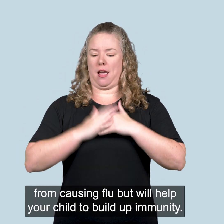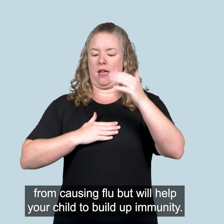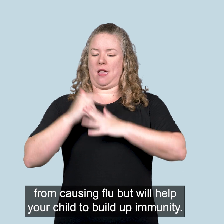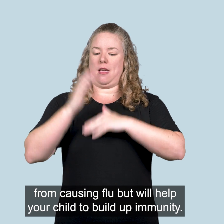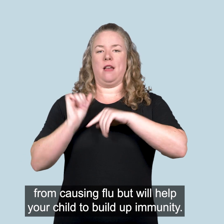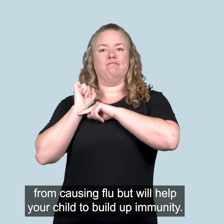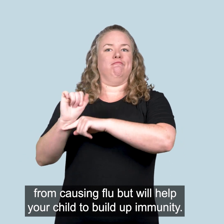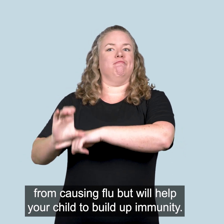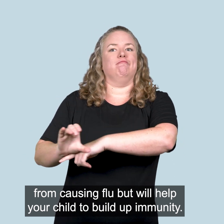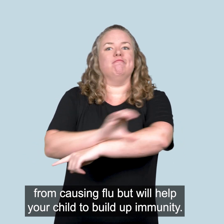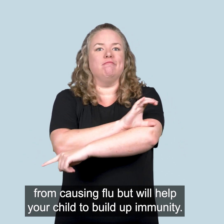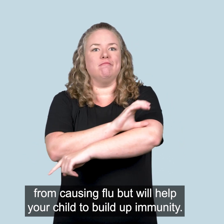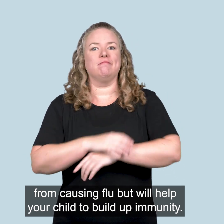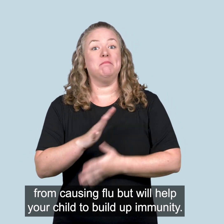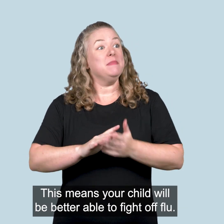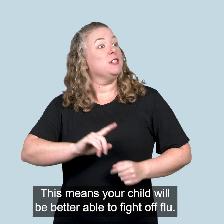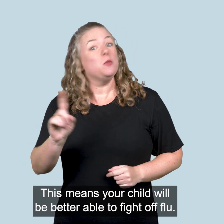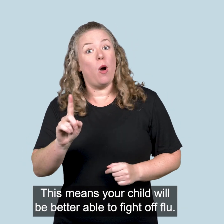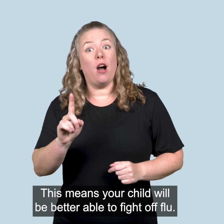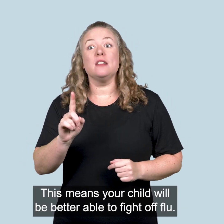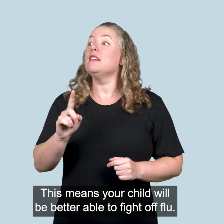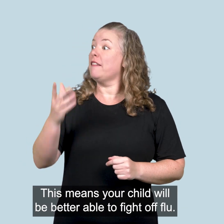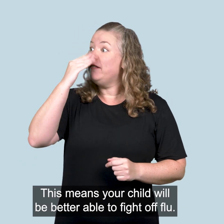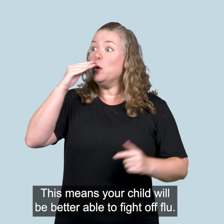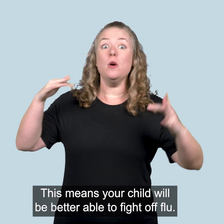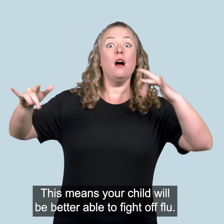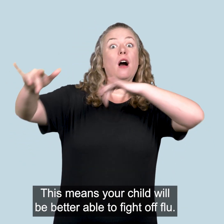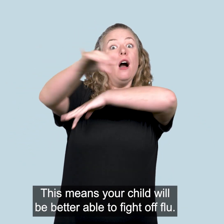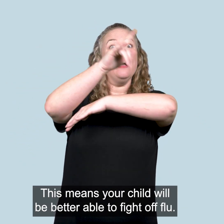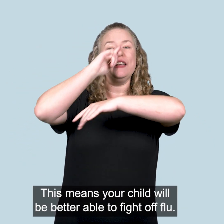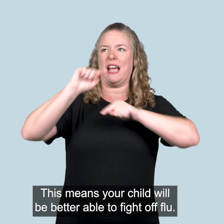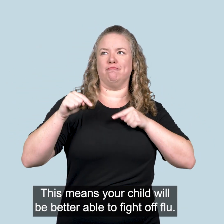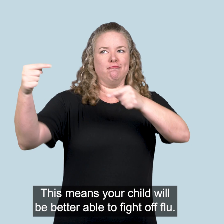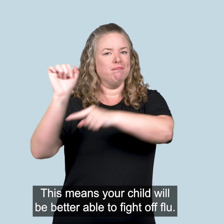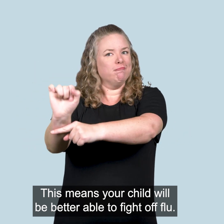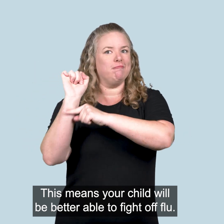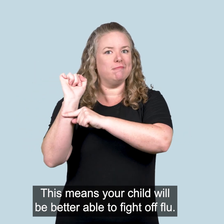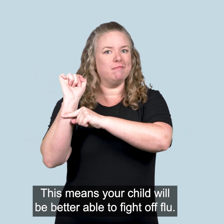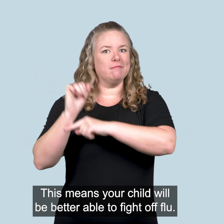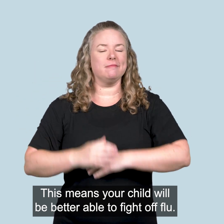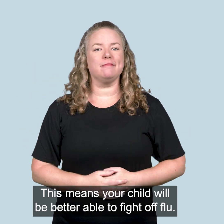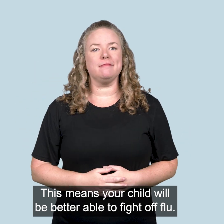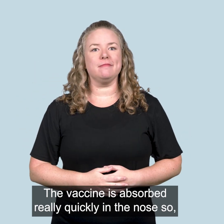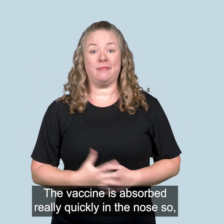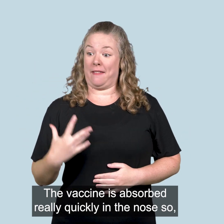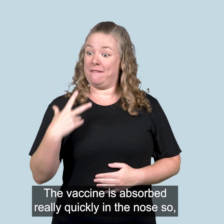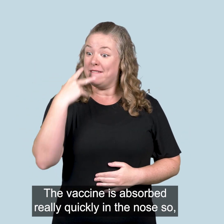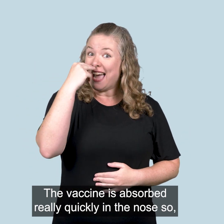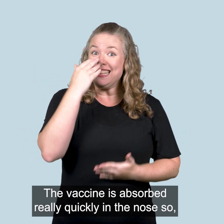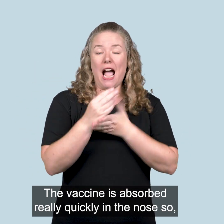your child to build up immunity. This means your child will be better able to fight off flu. The vaccine is